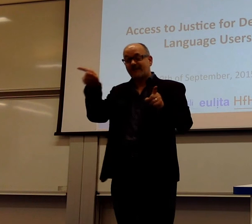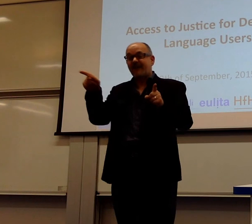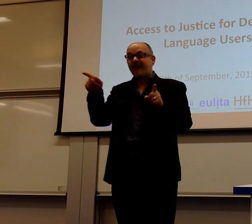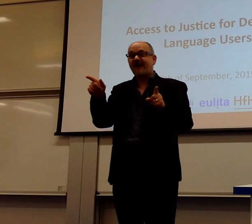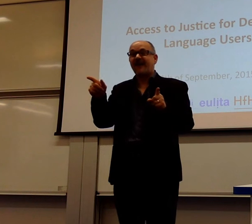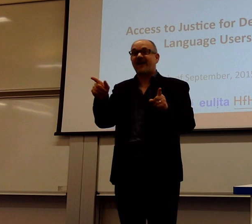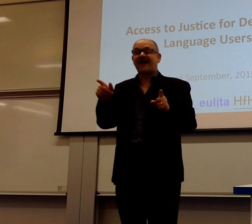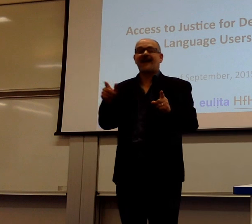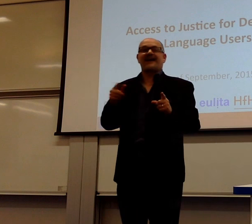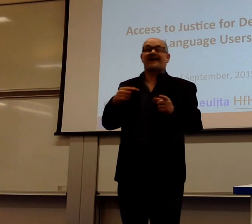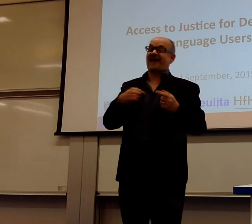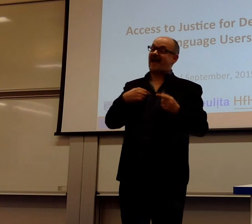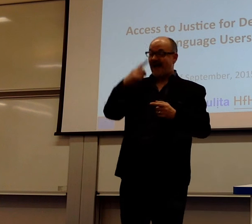that far back, I'm sure you can remember.